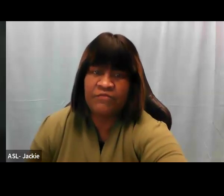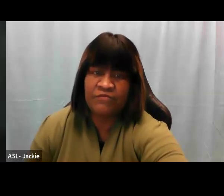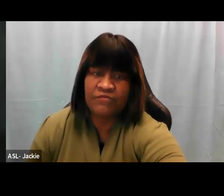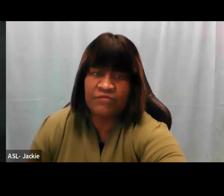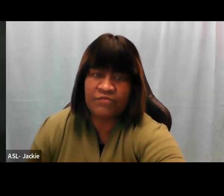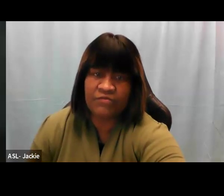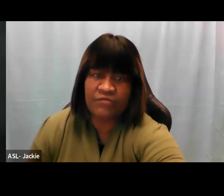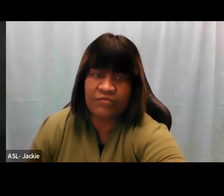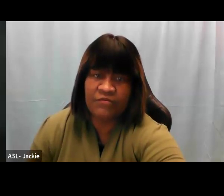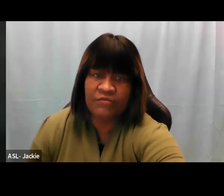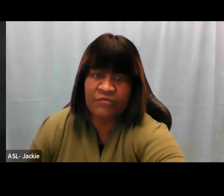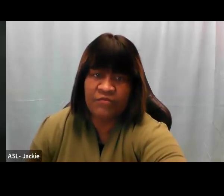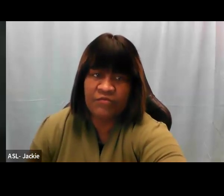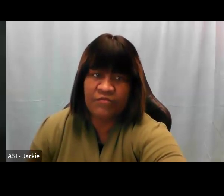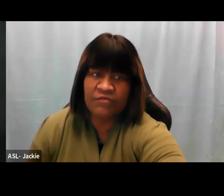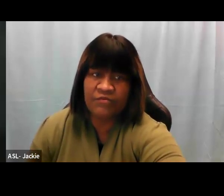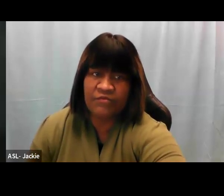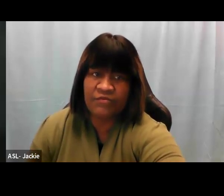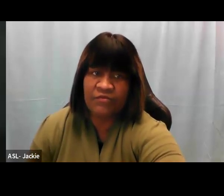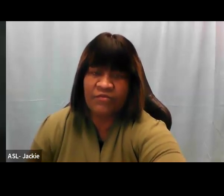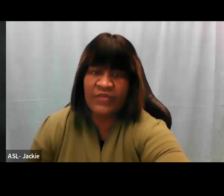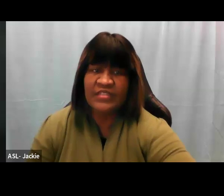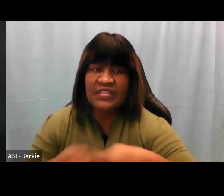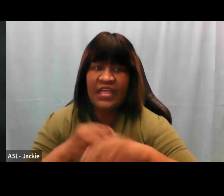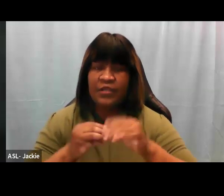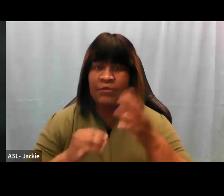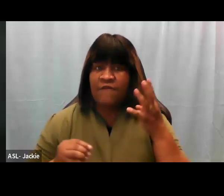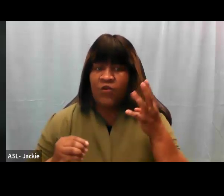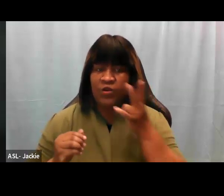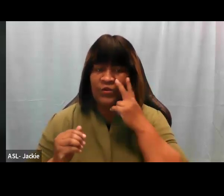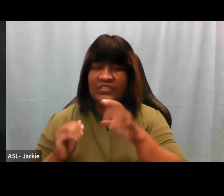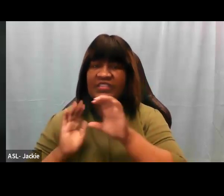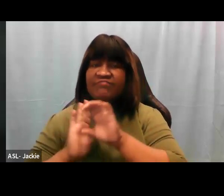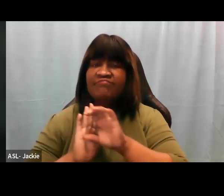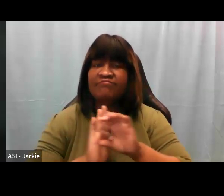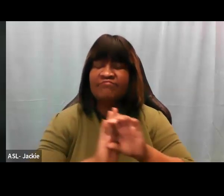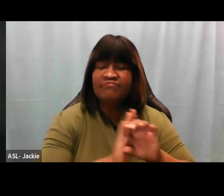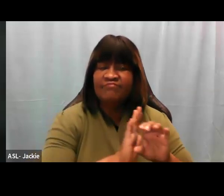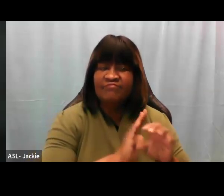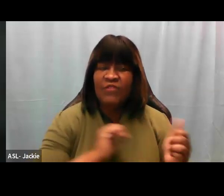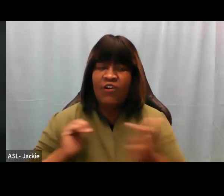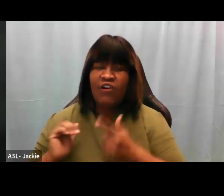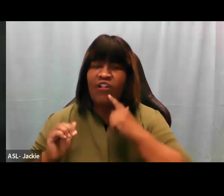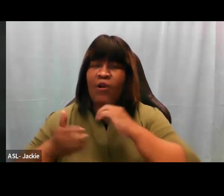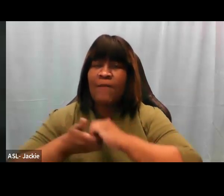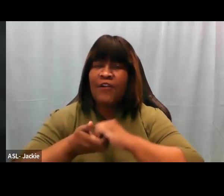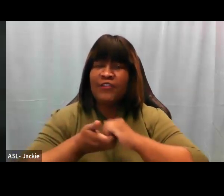Awesome. And on the slide 4 is the images of all the